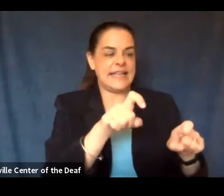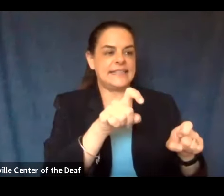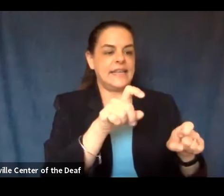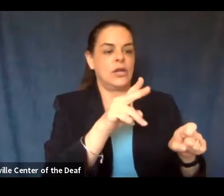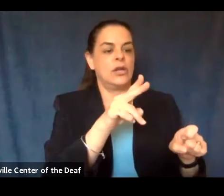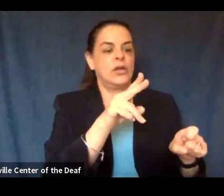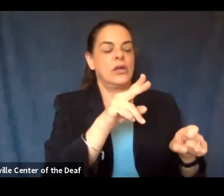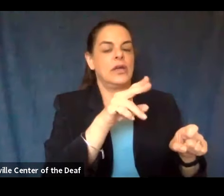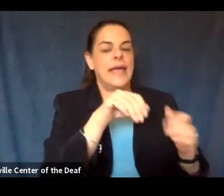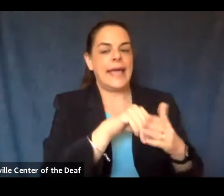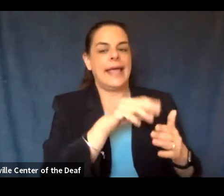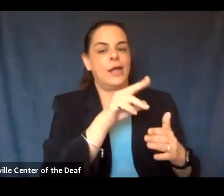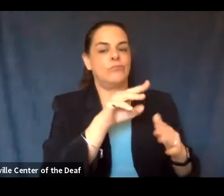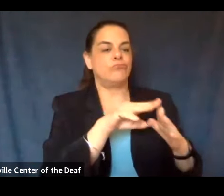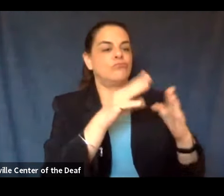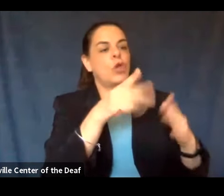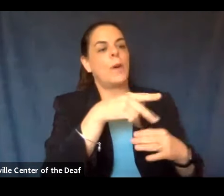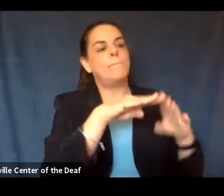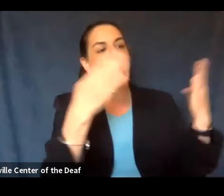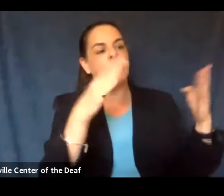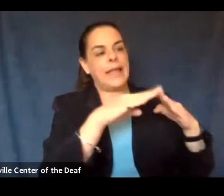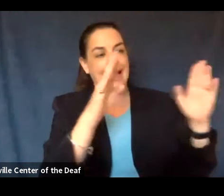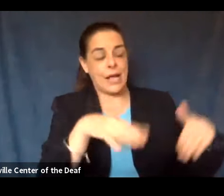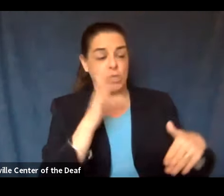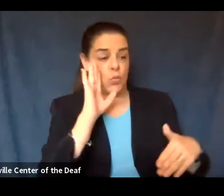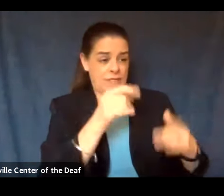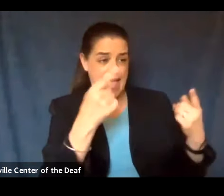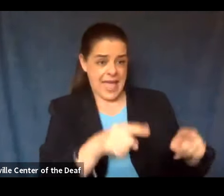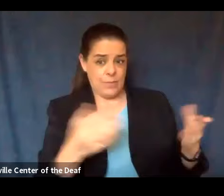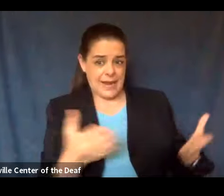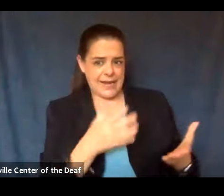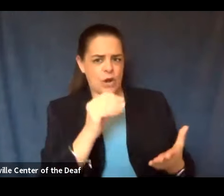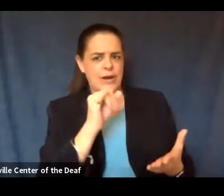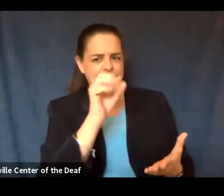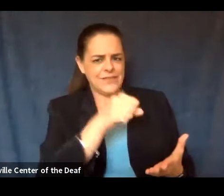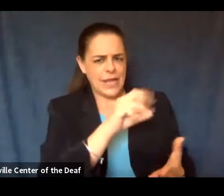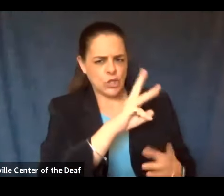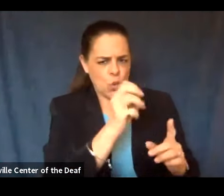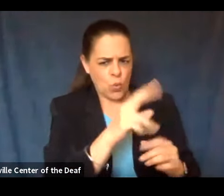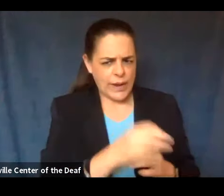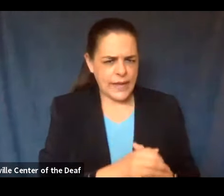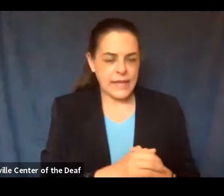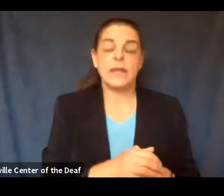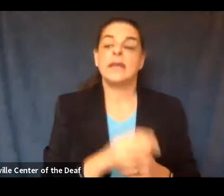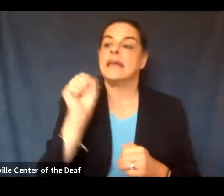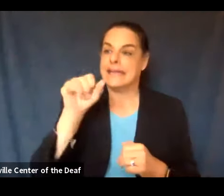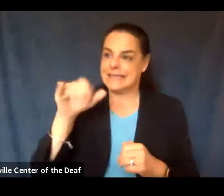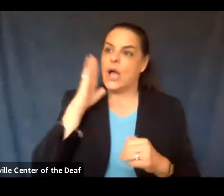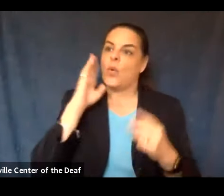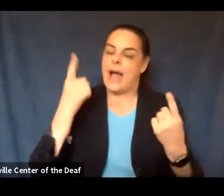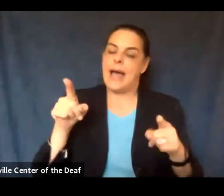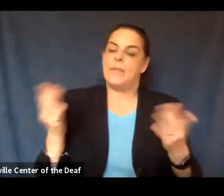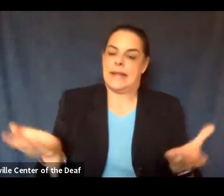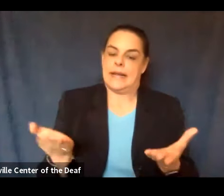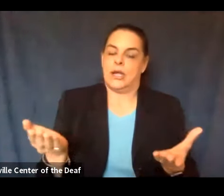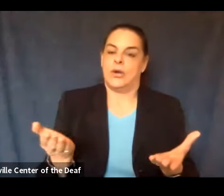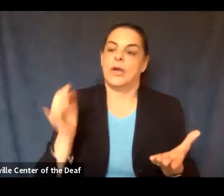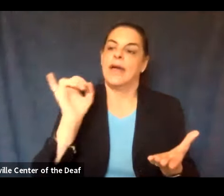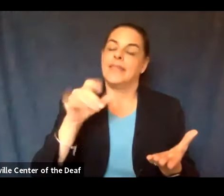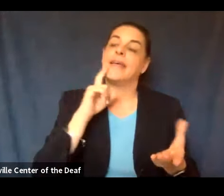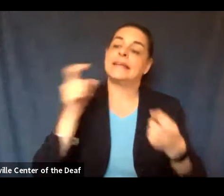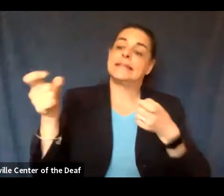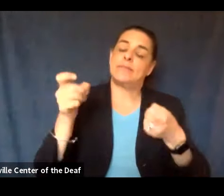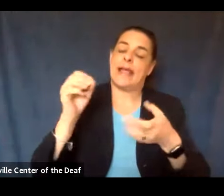public housing. Is that going to happen here? And if so, when? So that is going to happen here. That is being managed